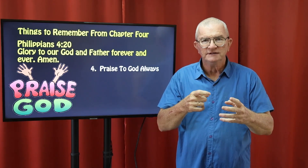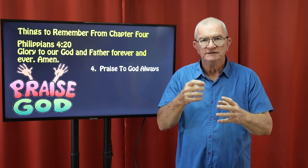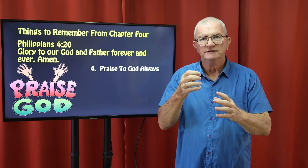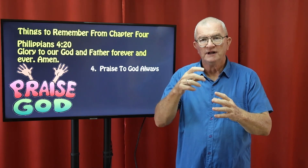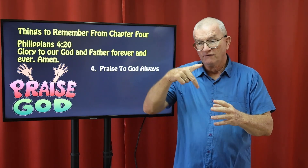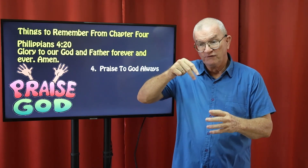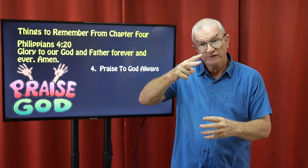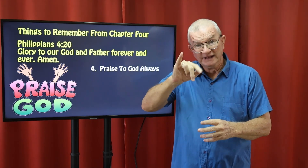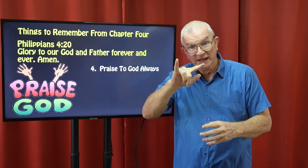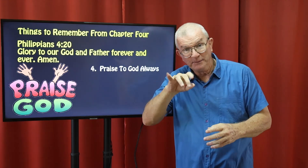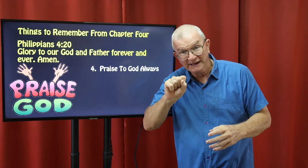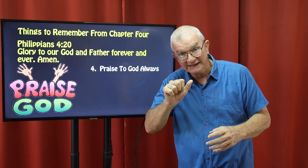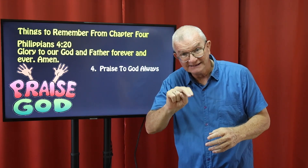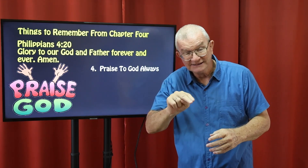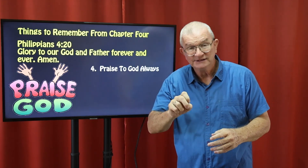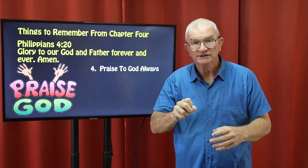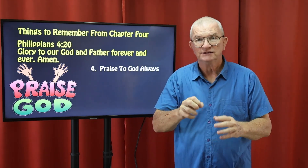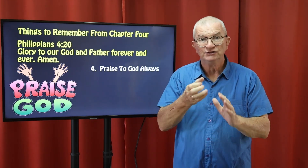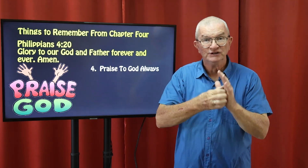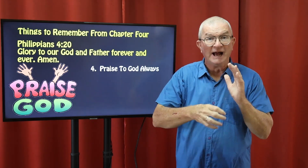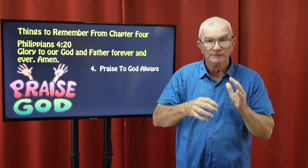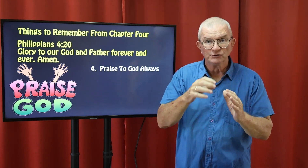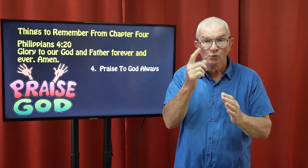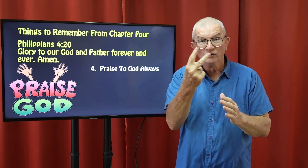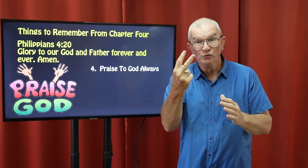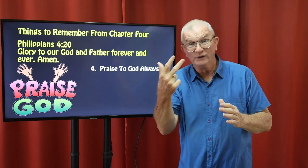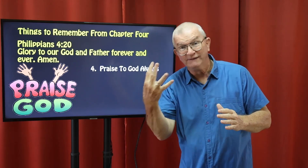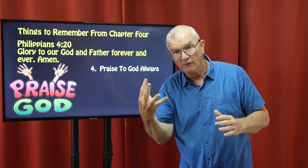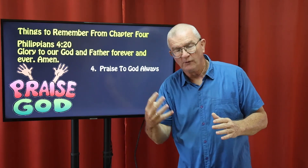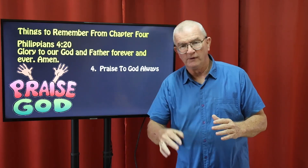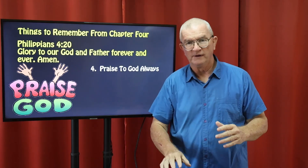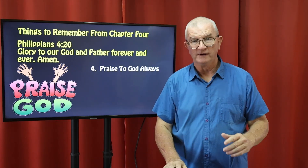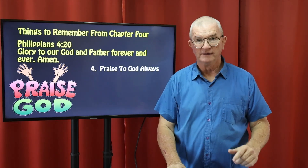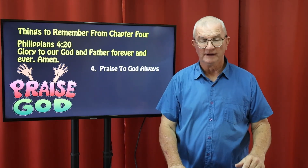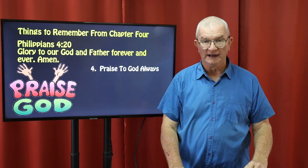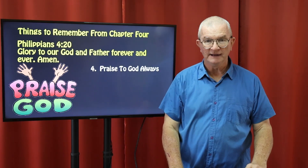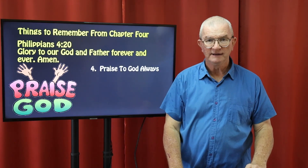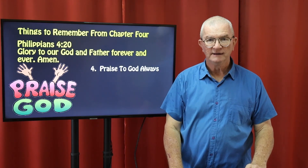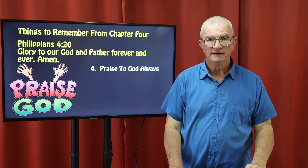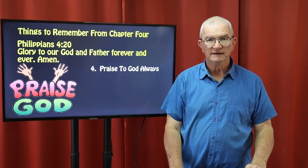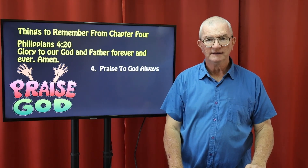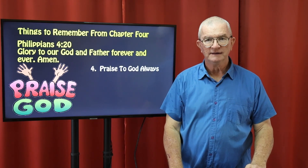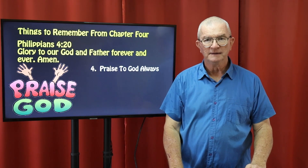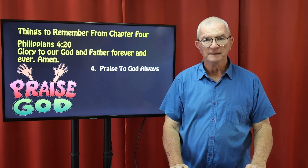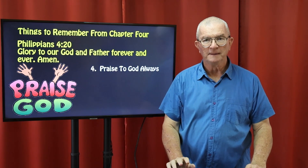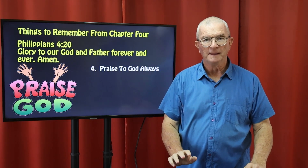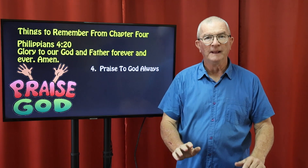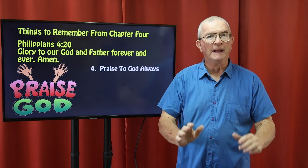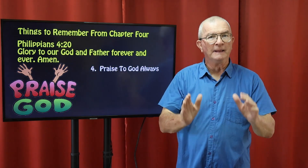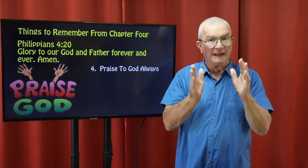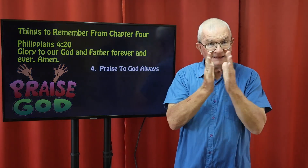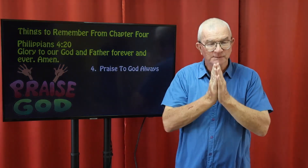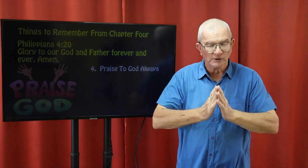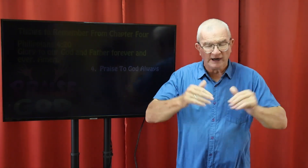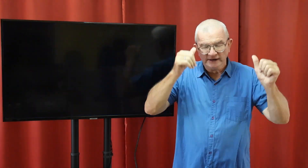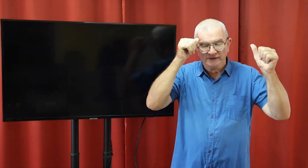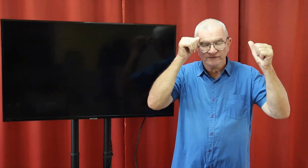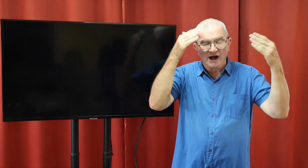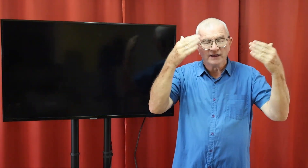the letter of Philippians. Let's pray. Father, we thank